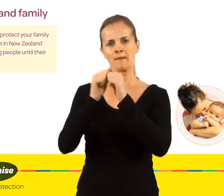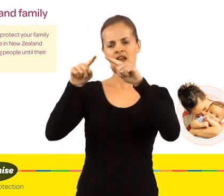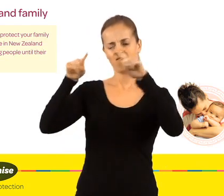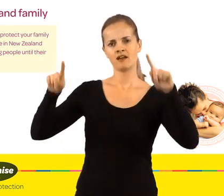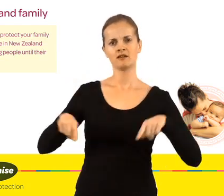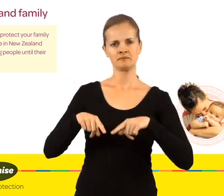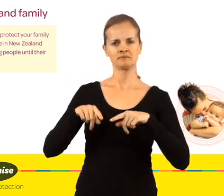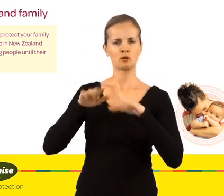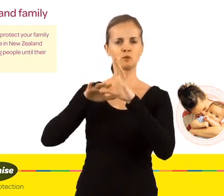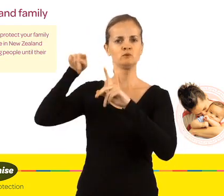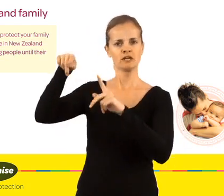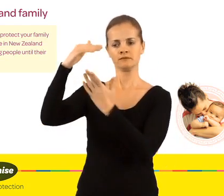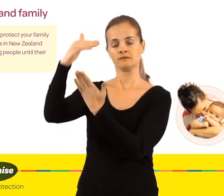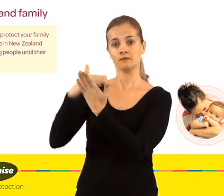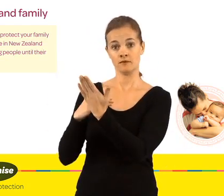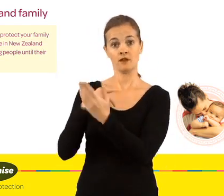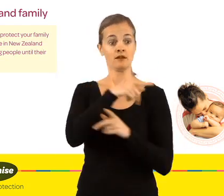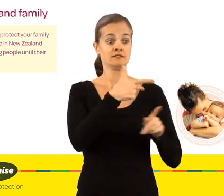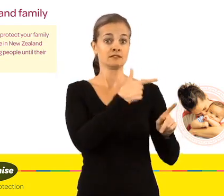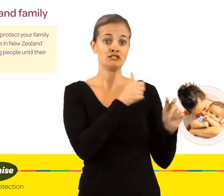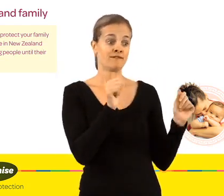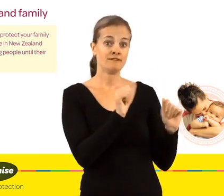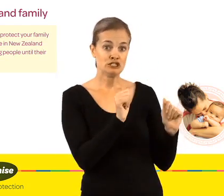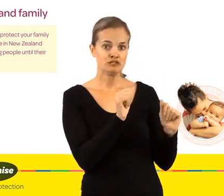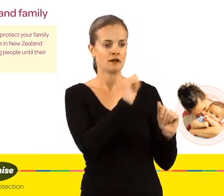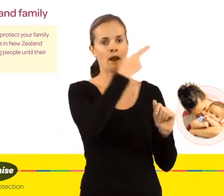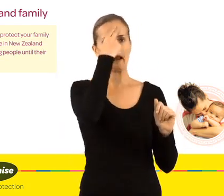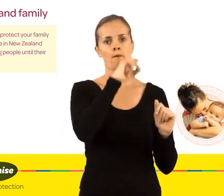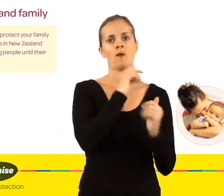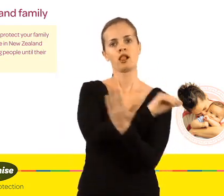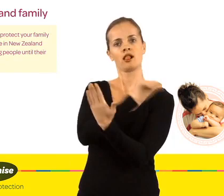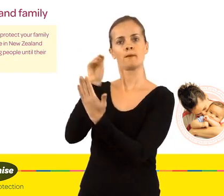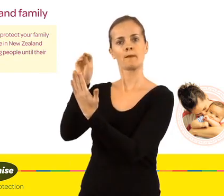They are also recorded on a national immunisation register.